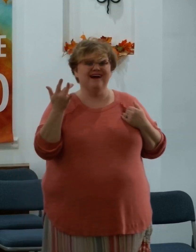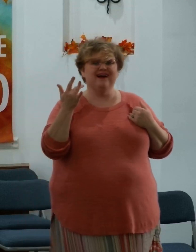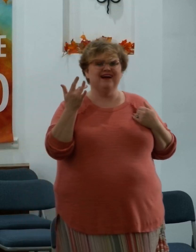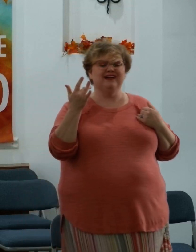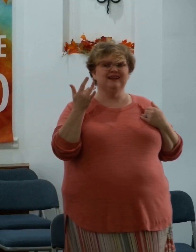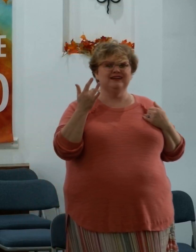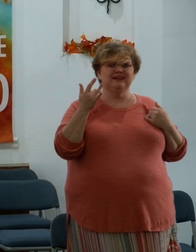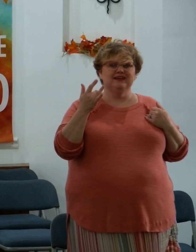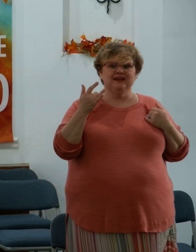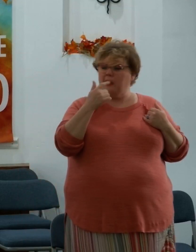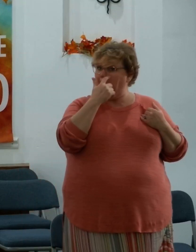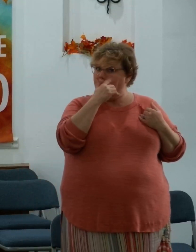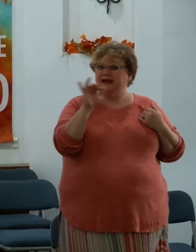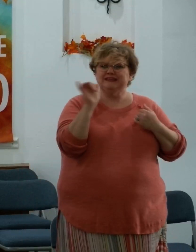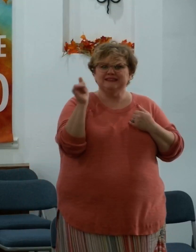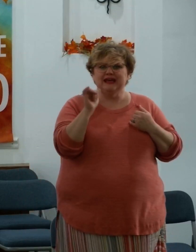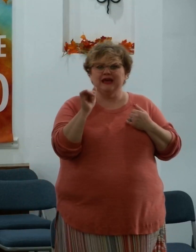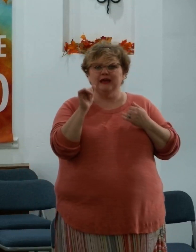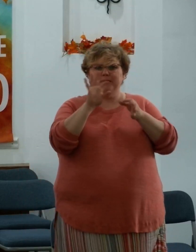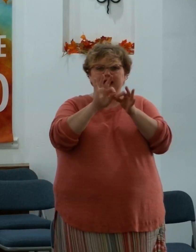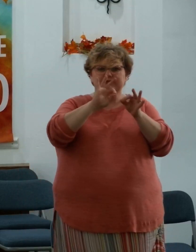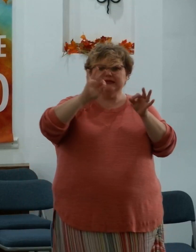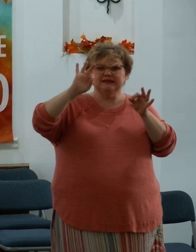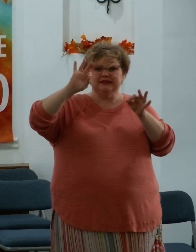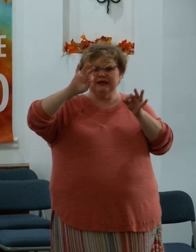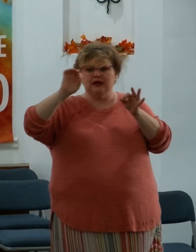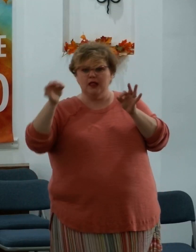the twig is bent, so grows the tree.